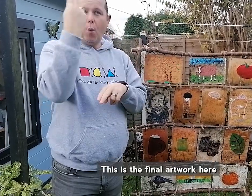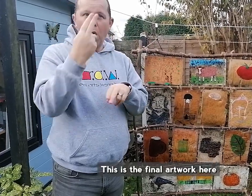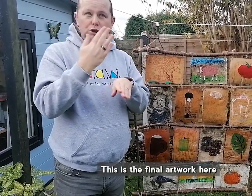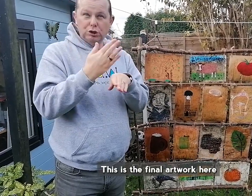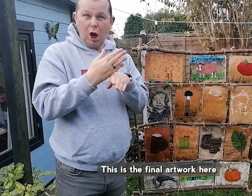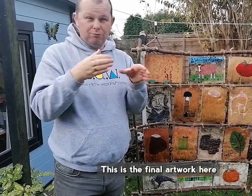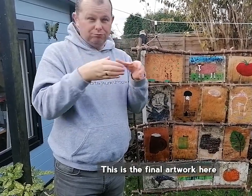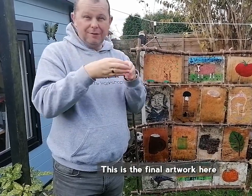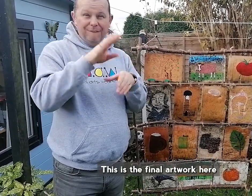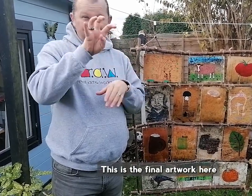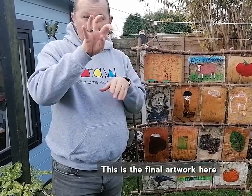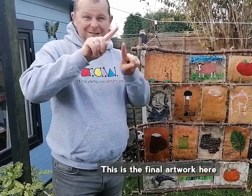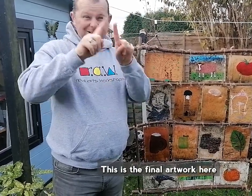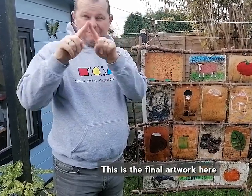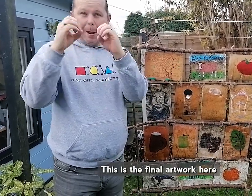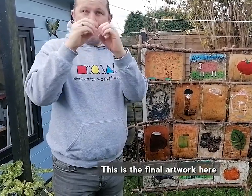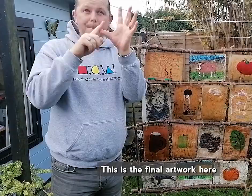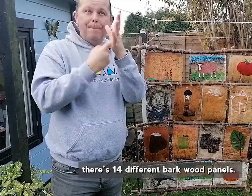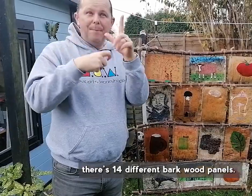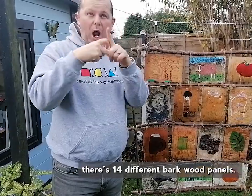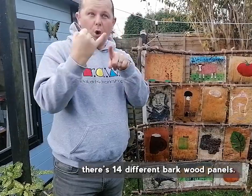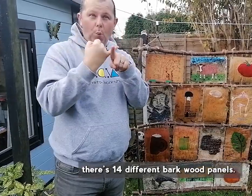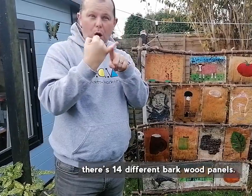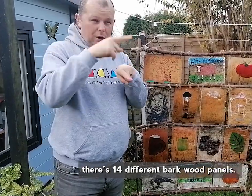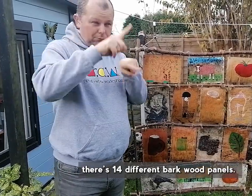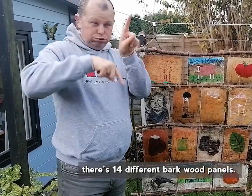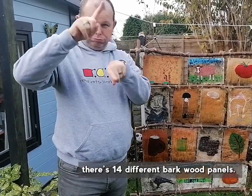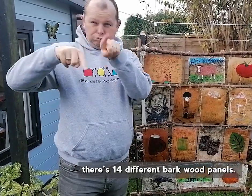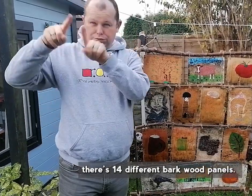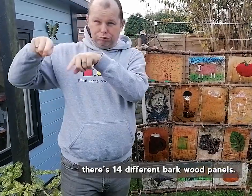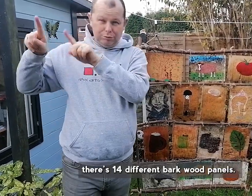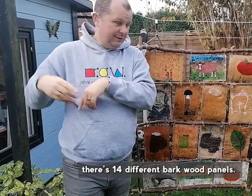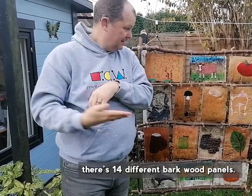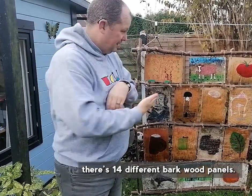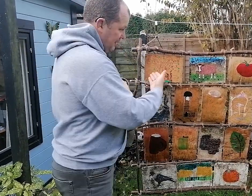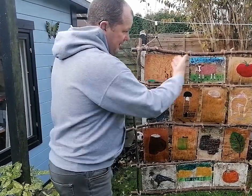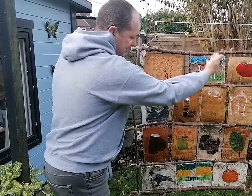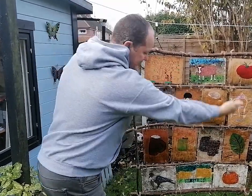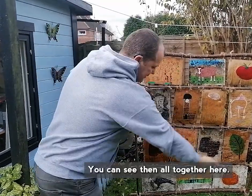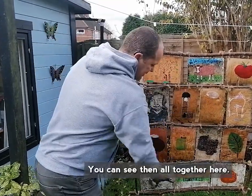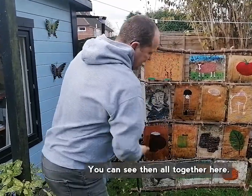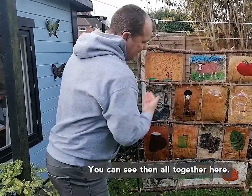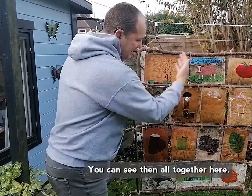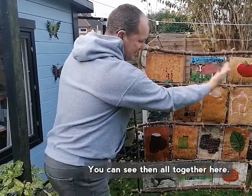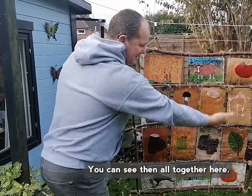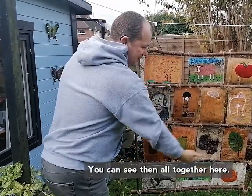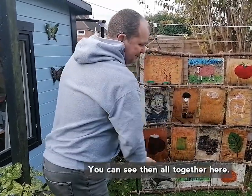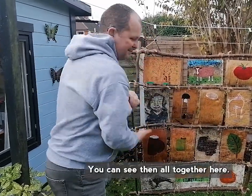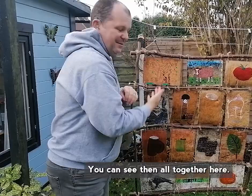This is the final artwork here. There's 14 different barkwood panels. You can see them all together here.